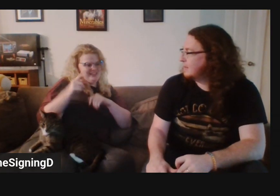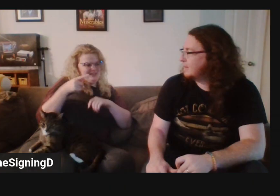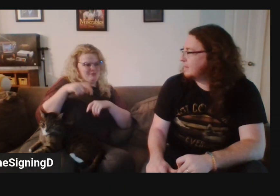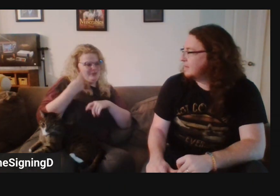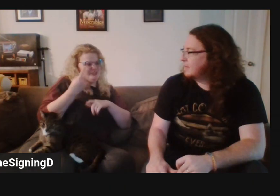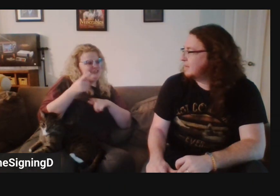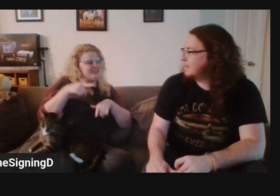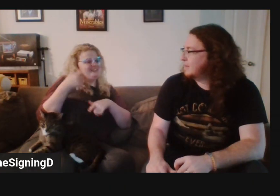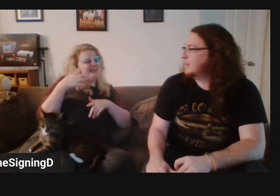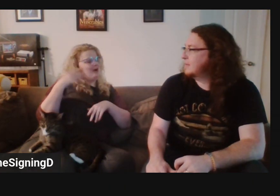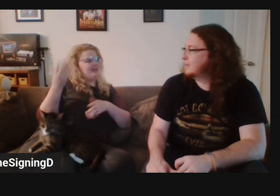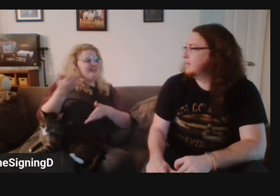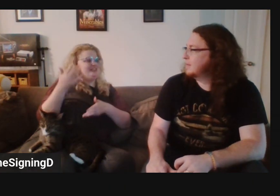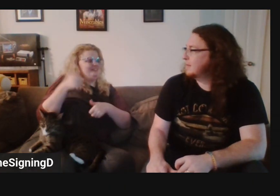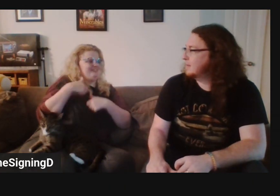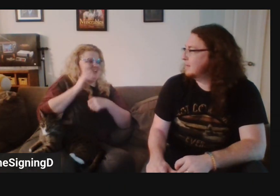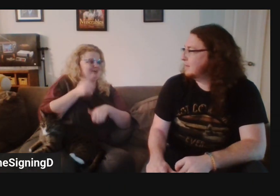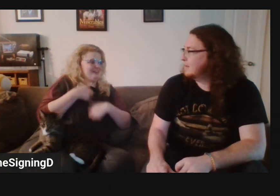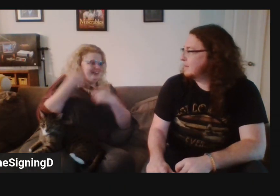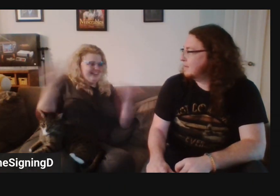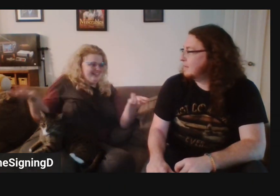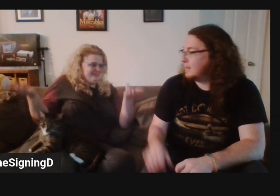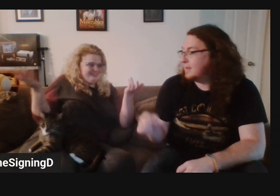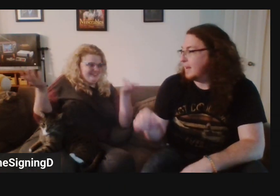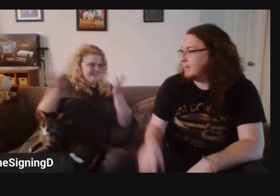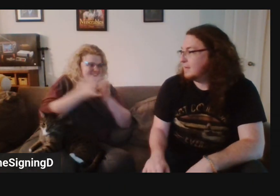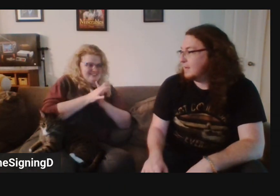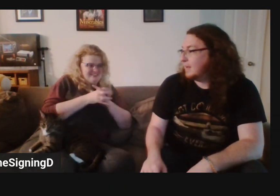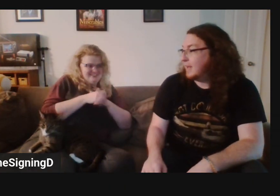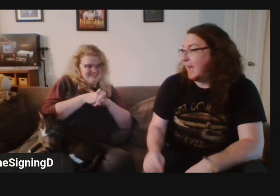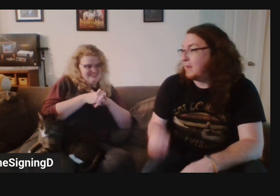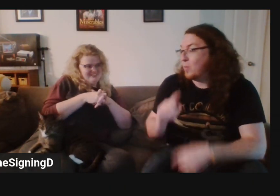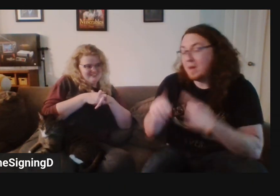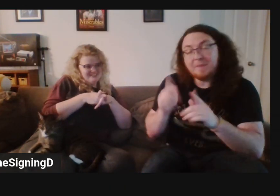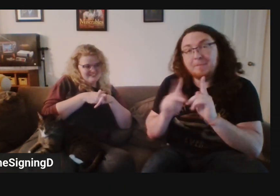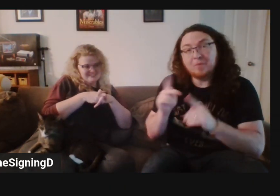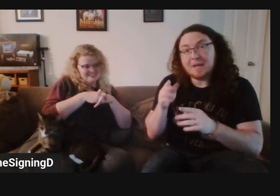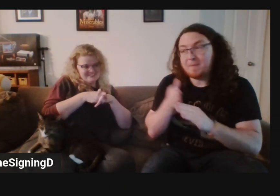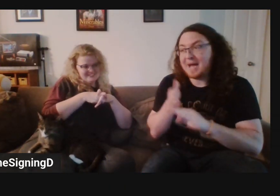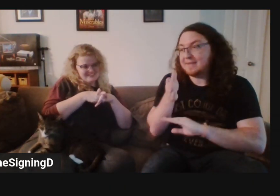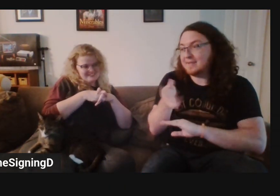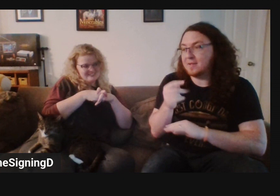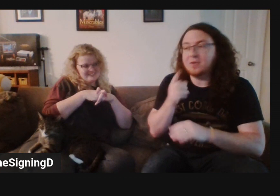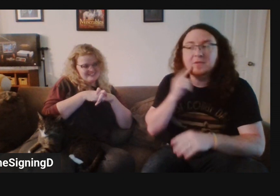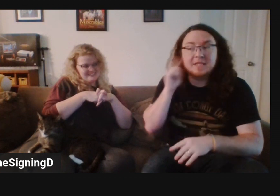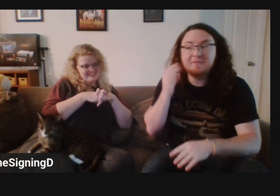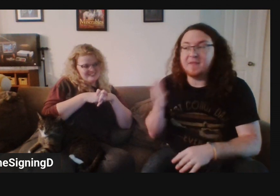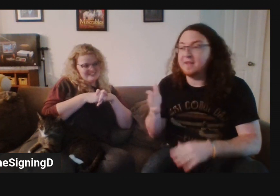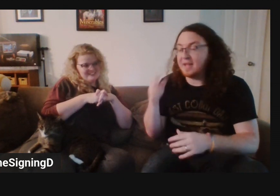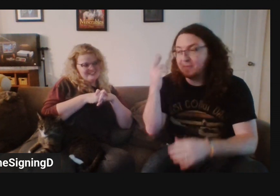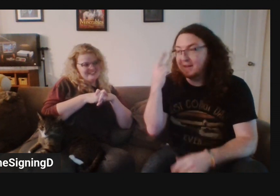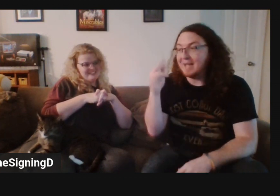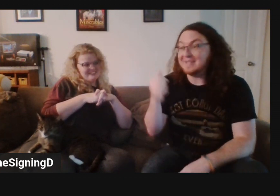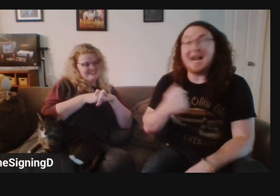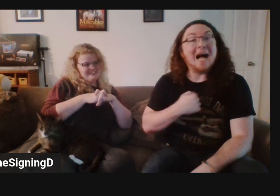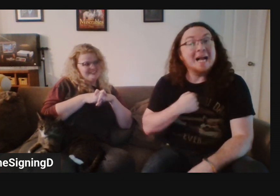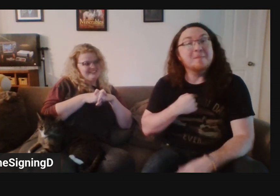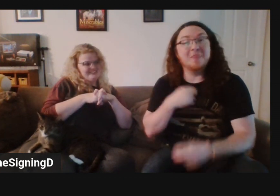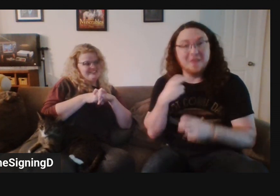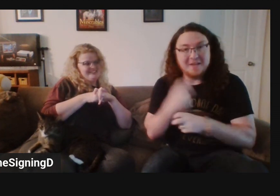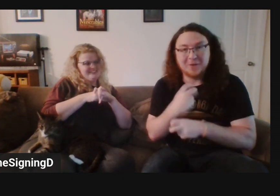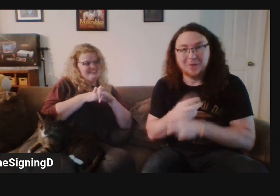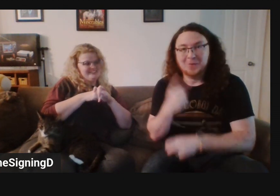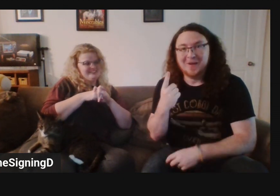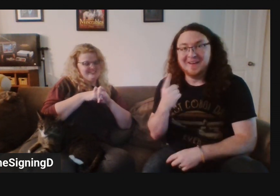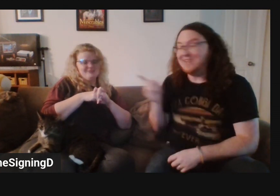and everything, but we're just out here to be our lives. Yeah, and when people get past the whole deaf thing, they realize that